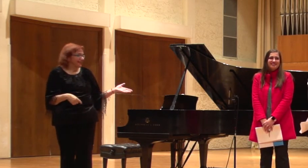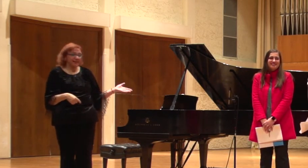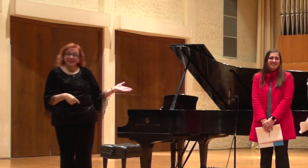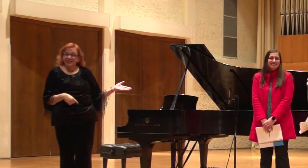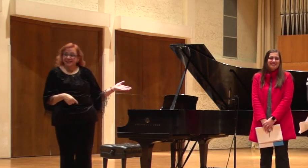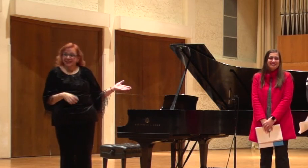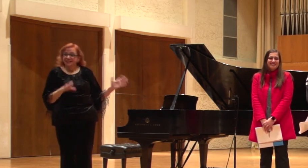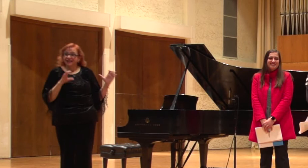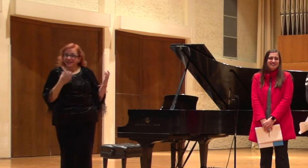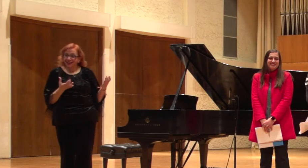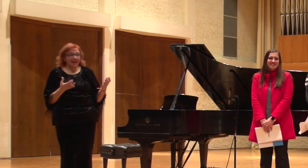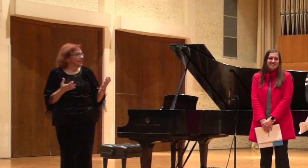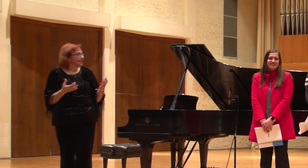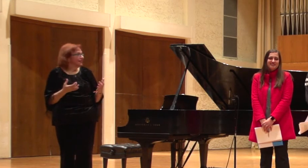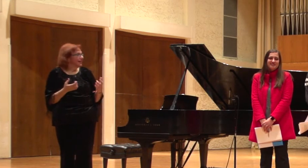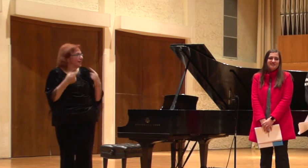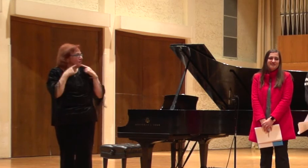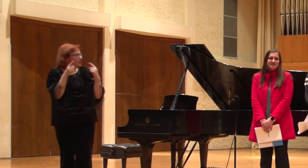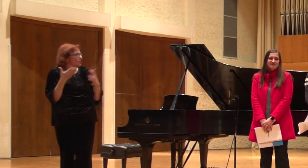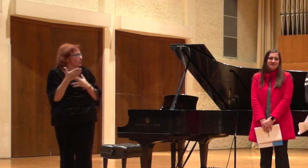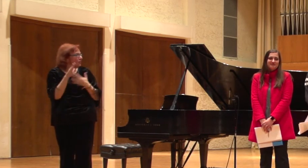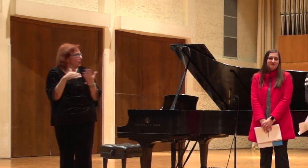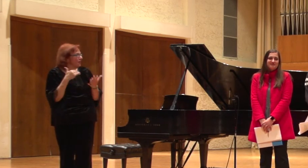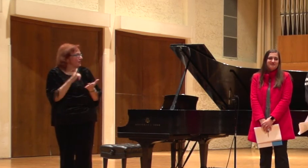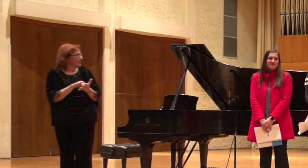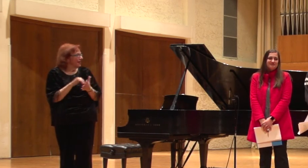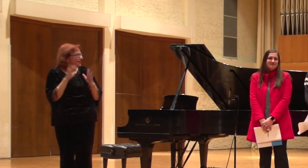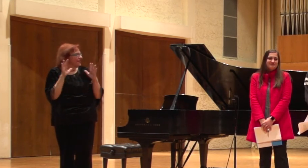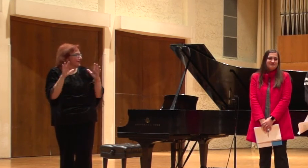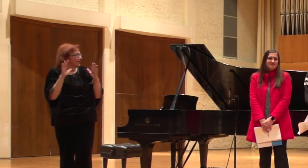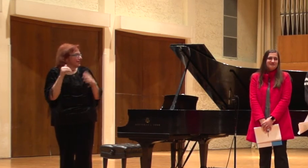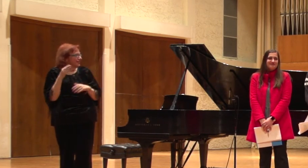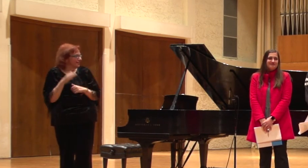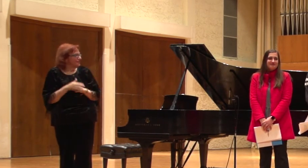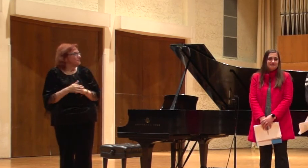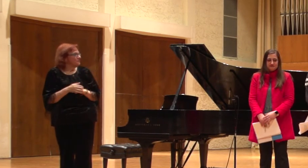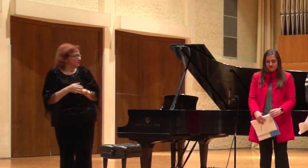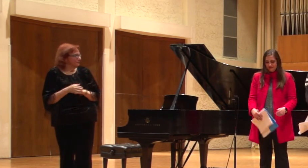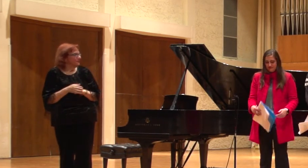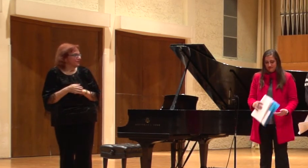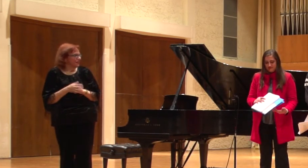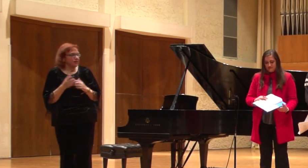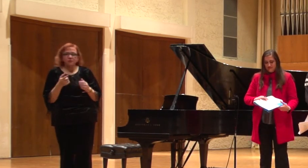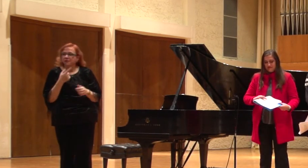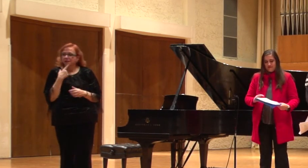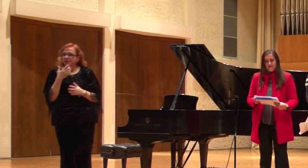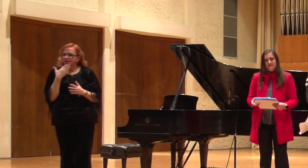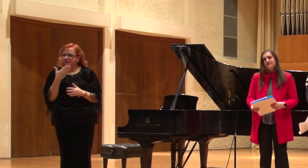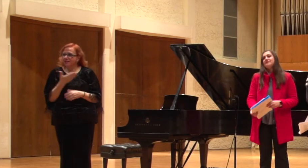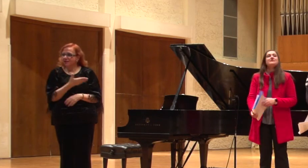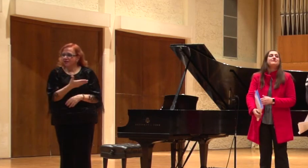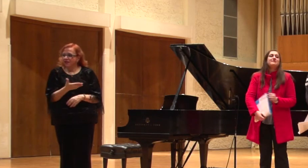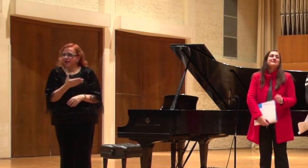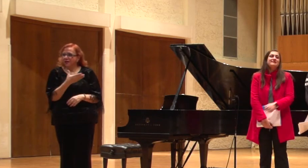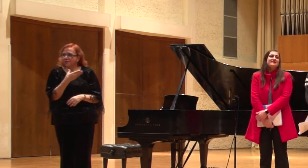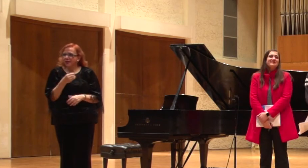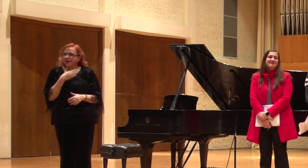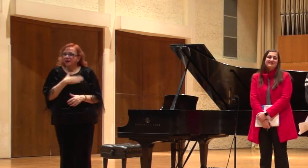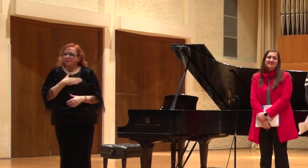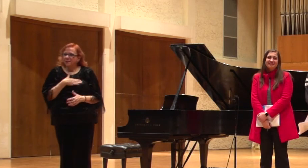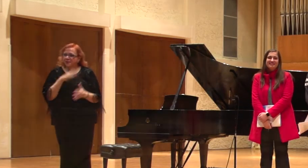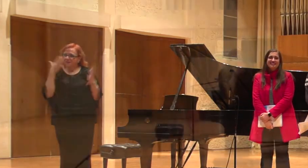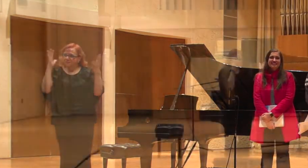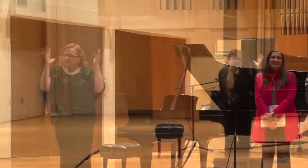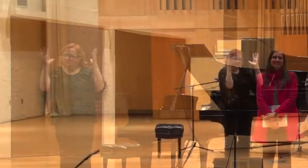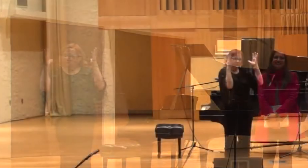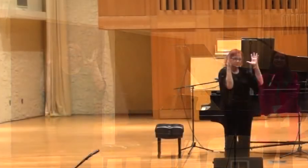this class has made it through all of it. They've done an amazing job, and I just wanted to say thank you to them, and please give them a